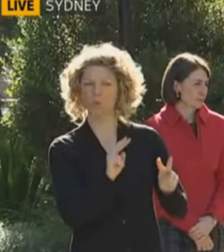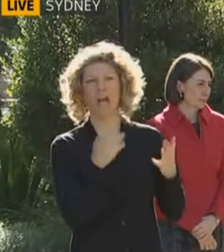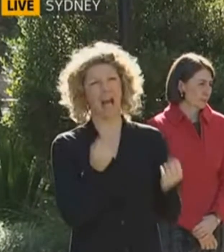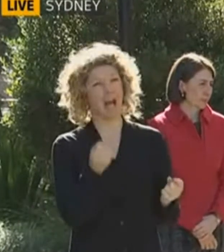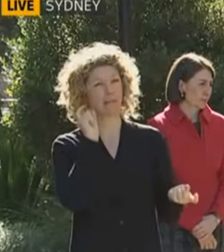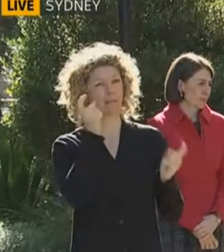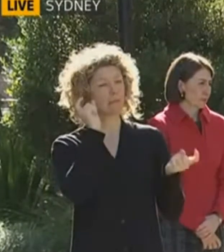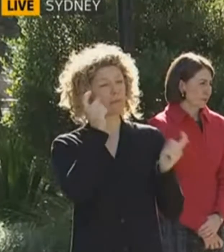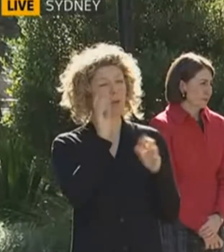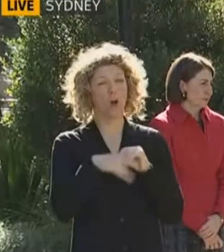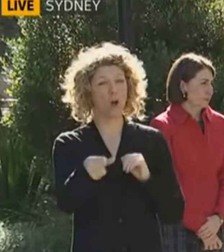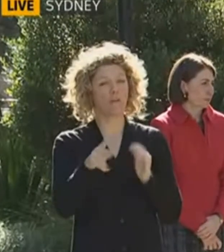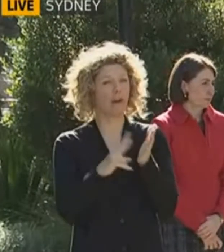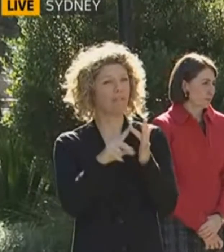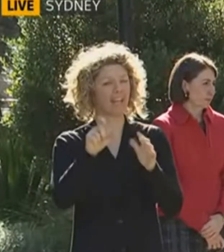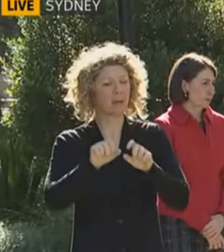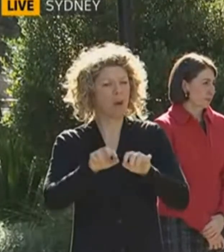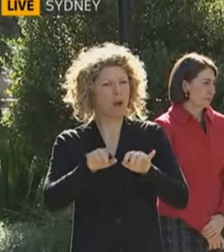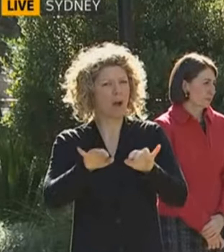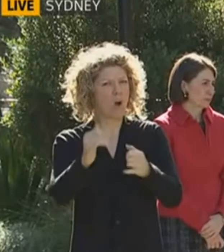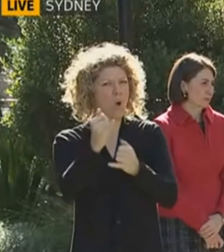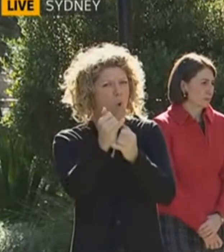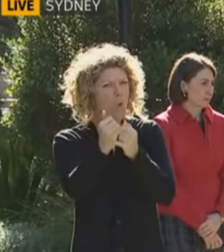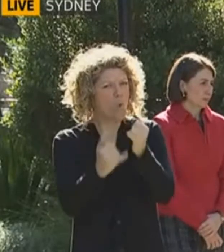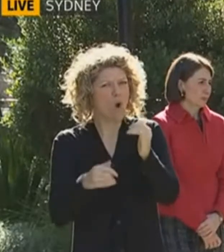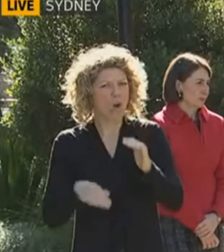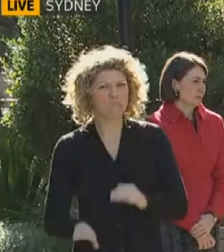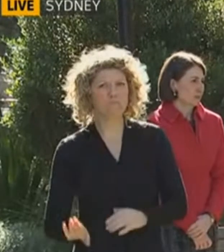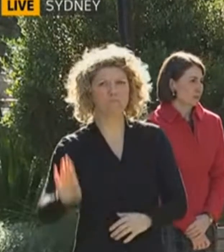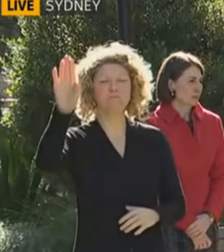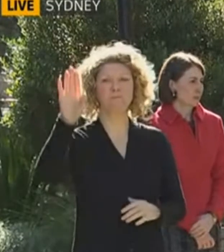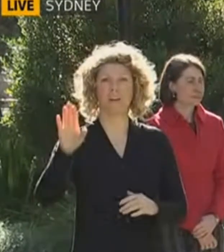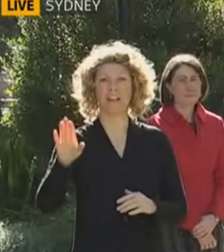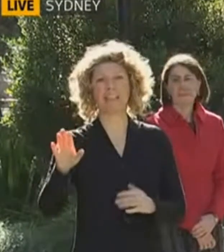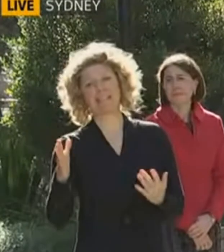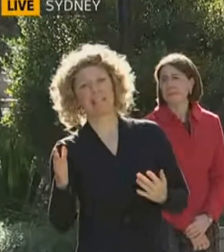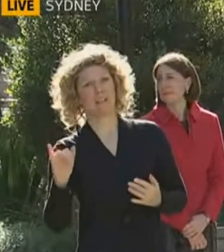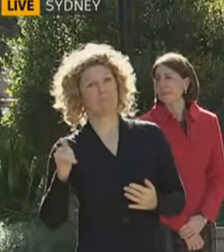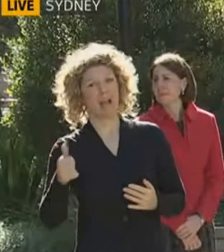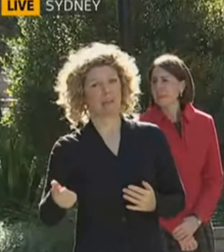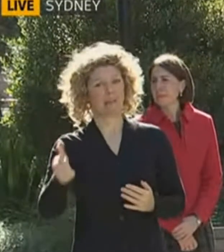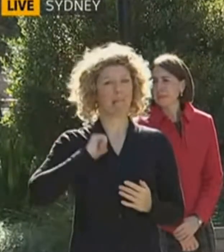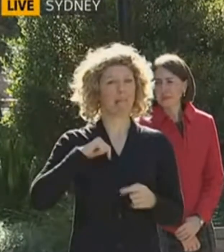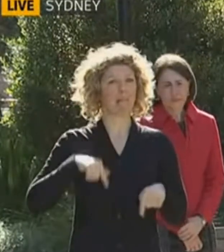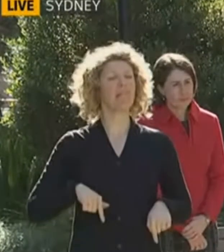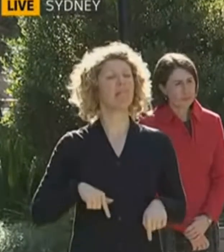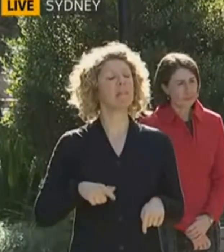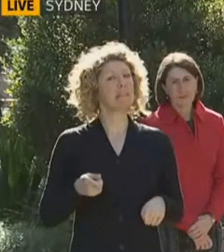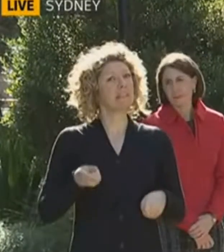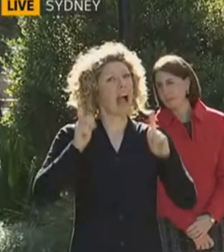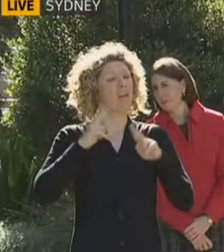if the transmission rates continued in Victoria, that could have some negative impacts here in New South Wales. We